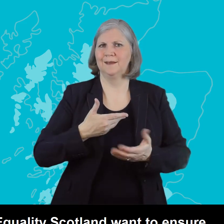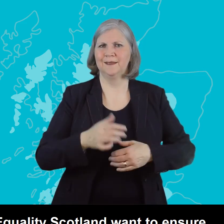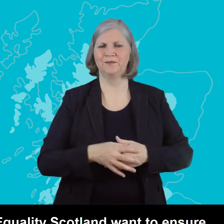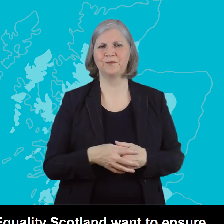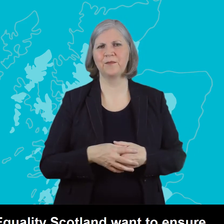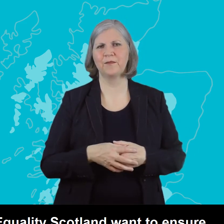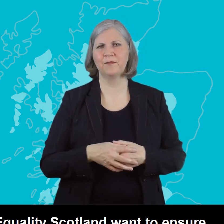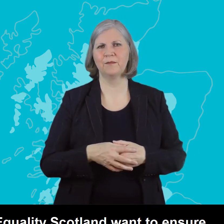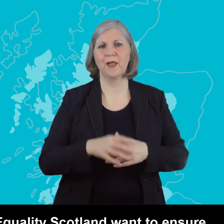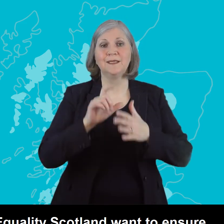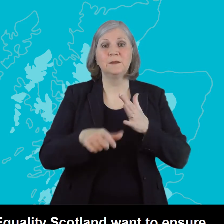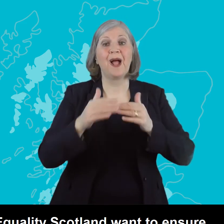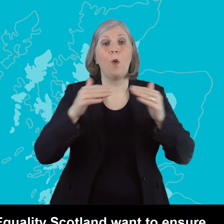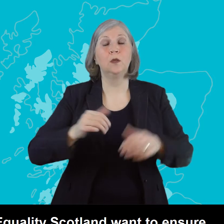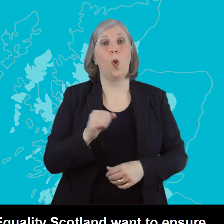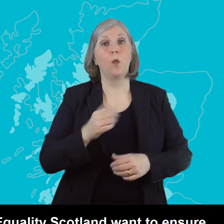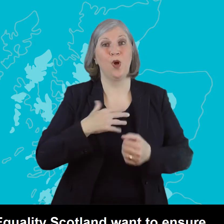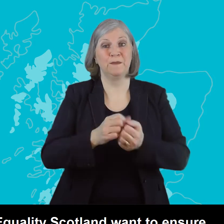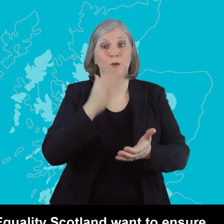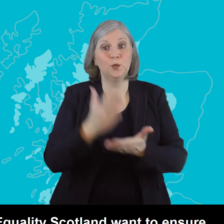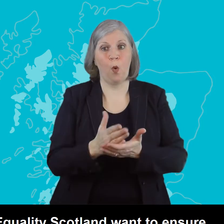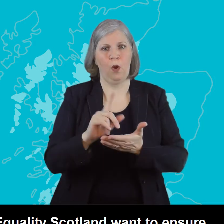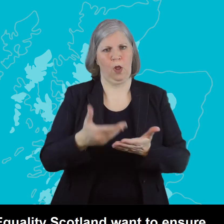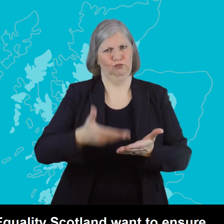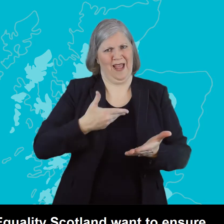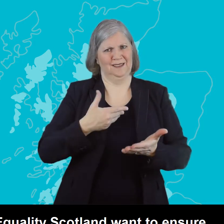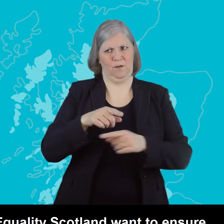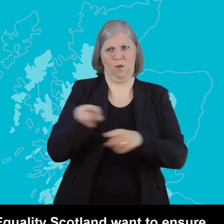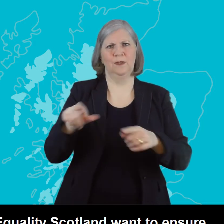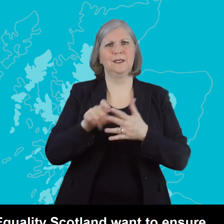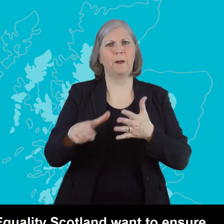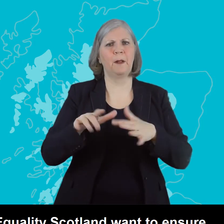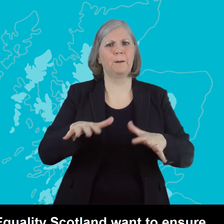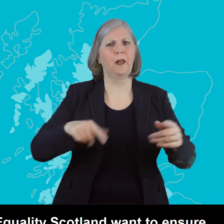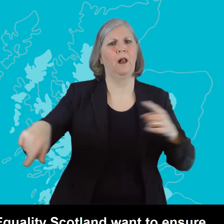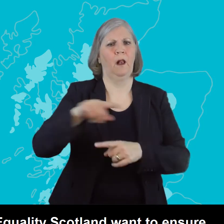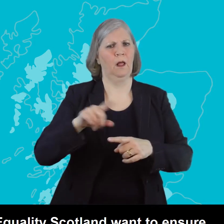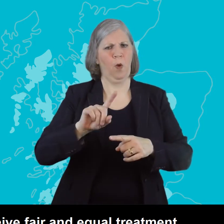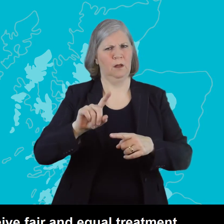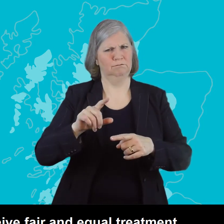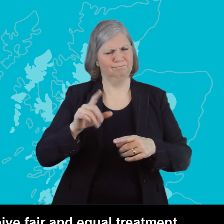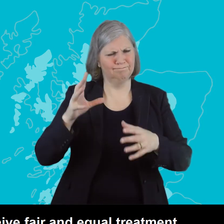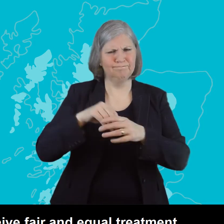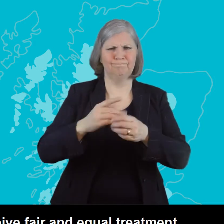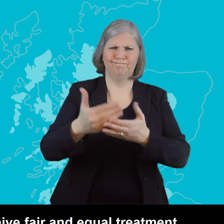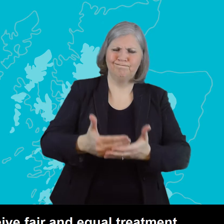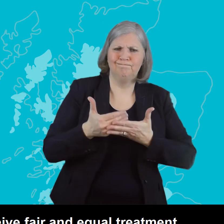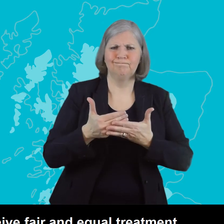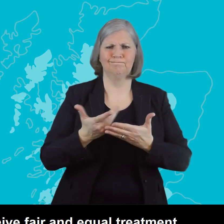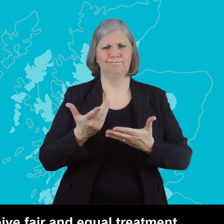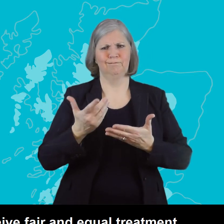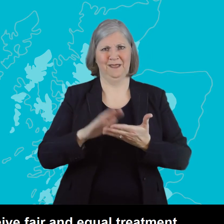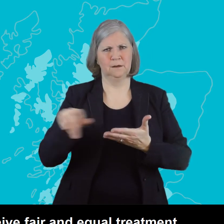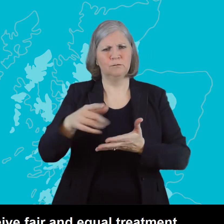2. Protect human rights. Disability Equality Scotland want to ensure that the rights of disabled people are fully protected and that they